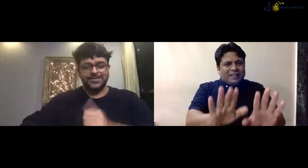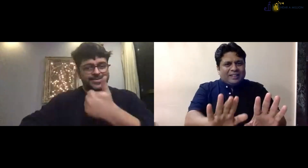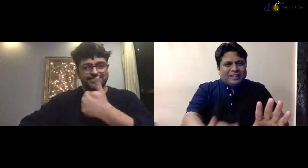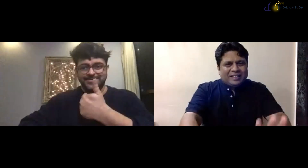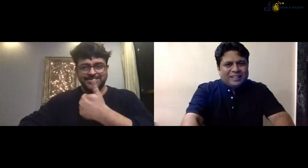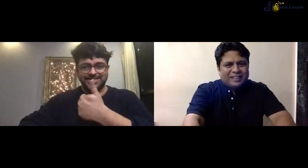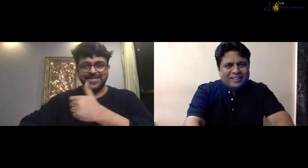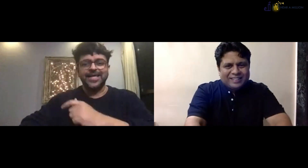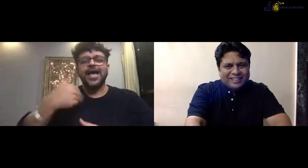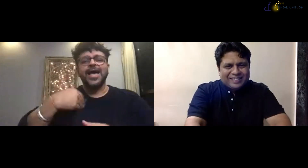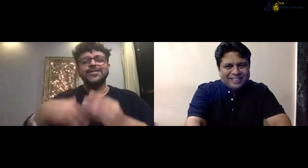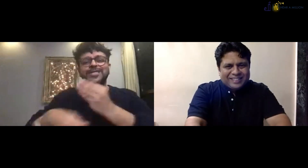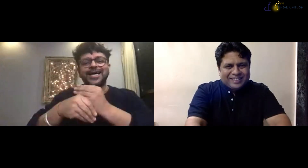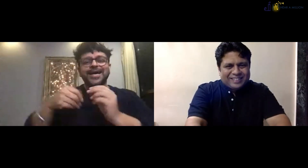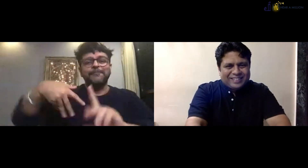so sorry.